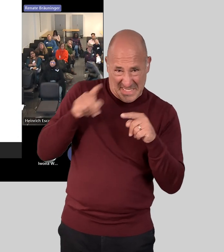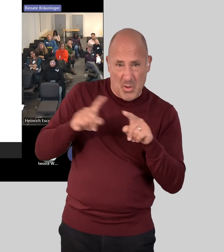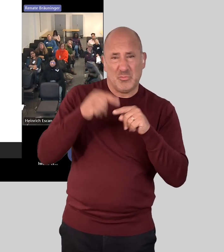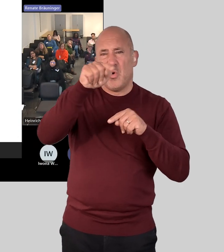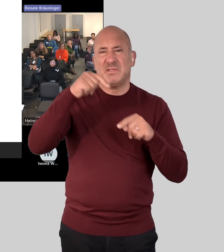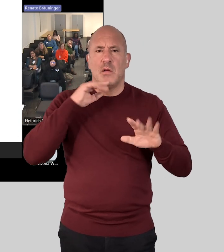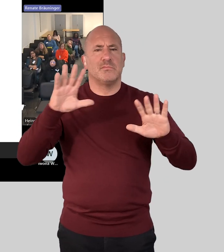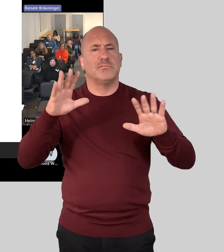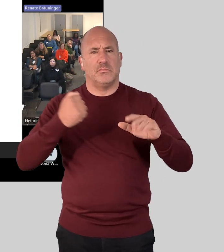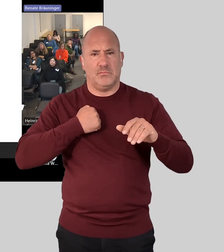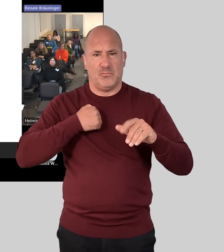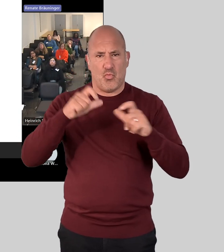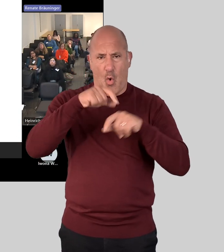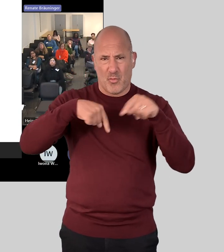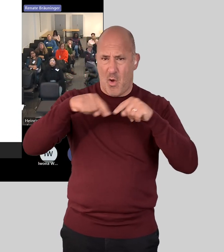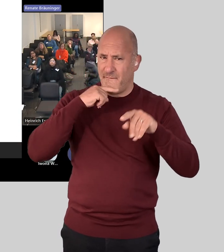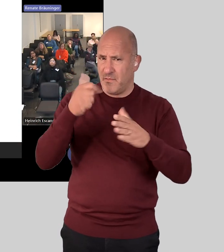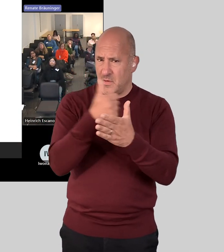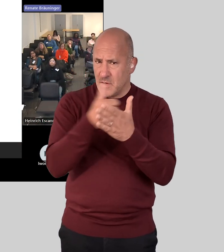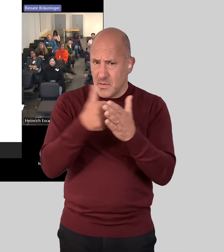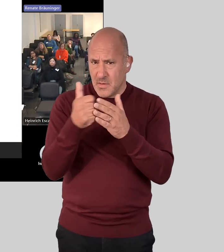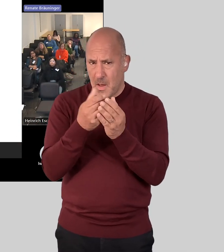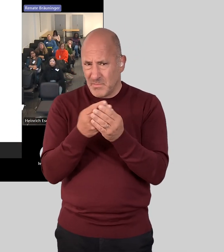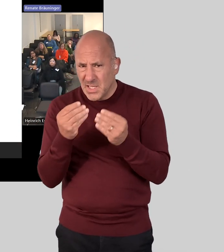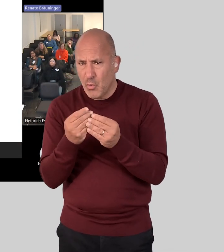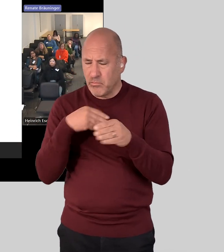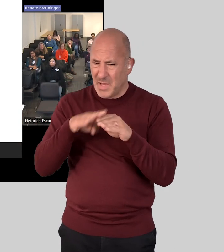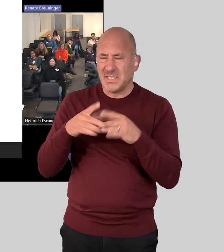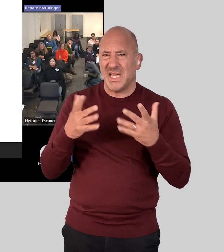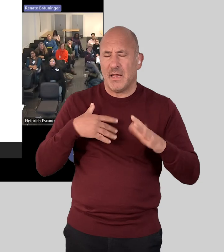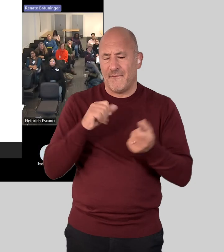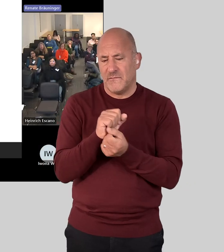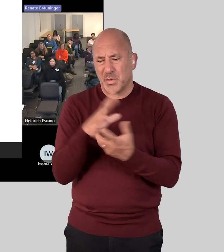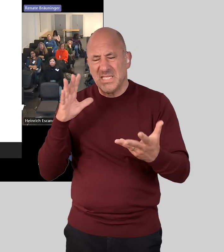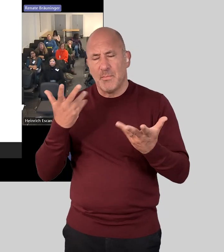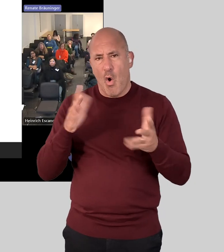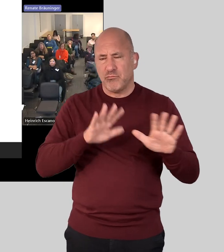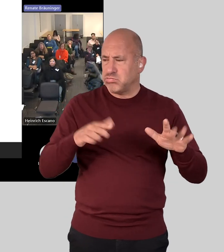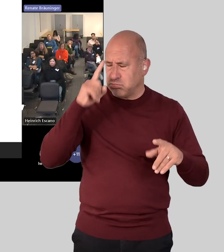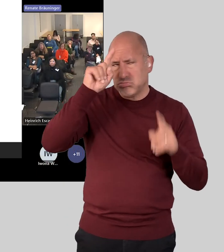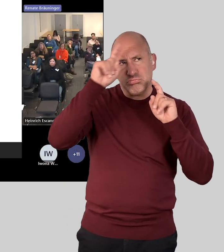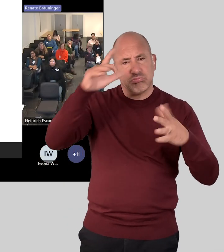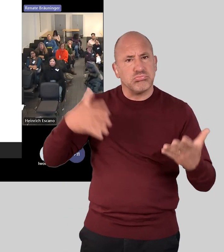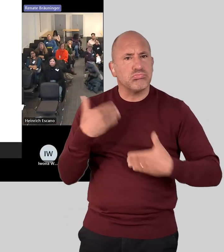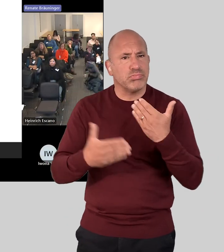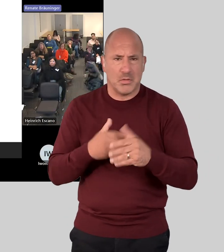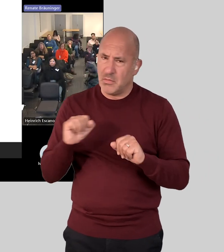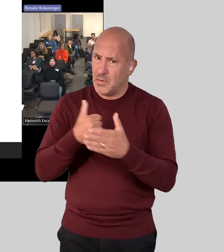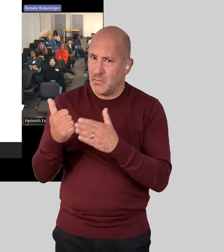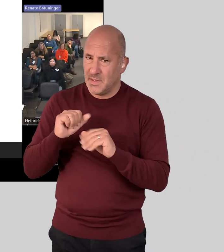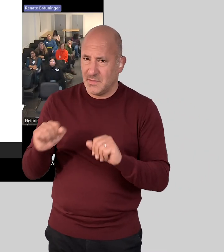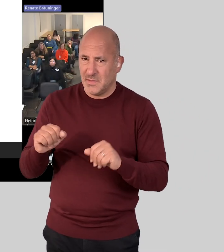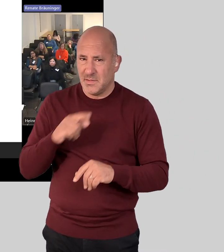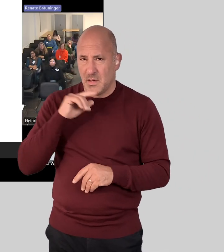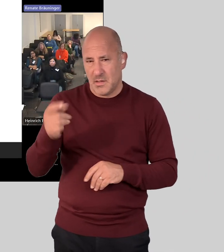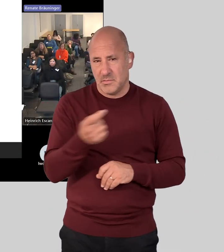elsewhere situates always her approach to choreography and choreographic material and the practice in the